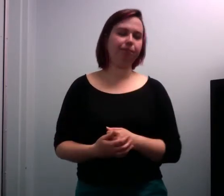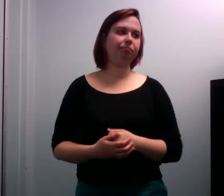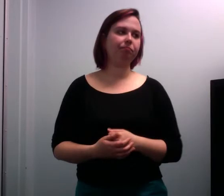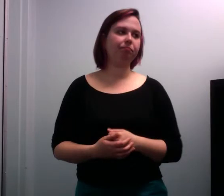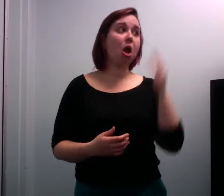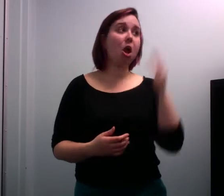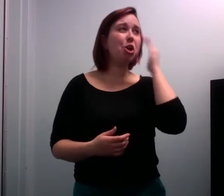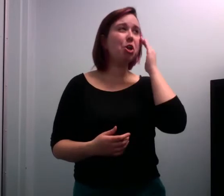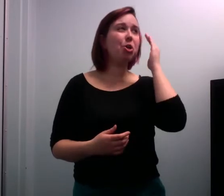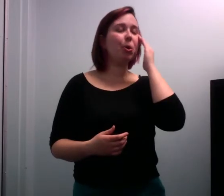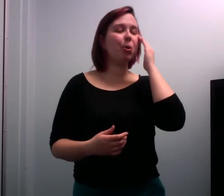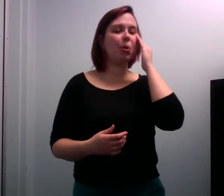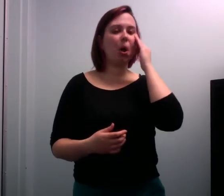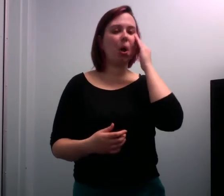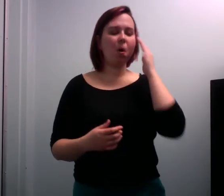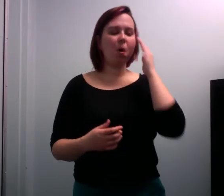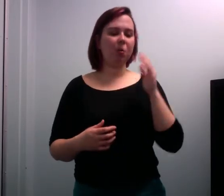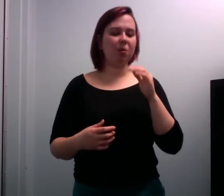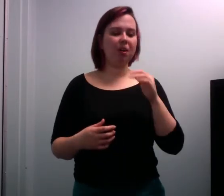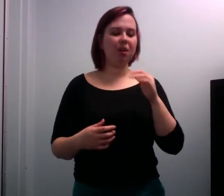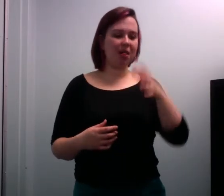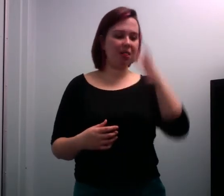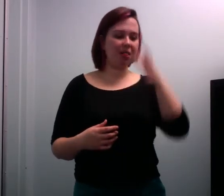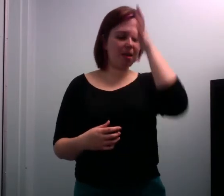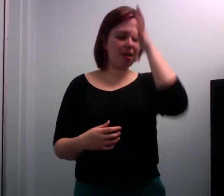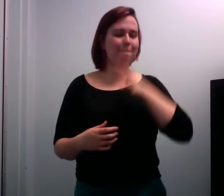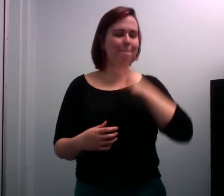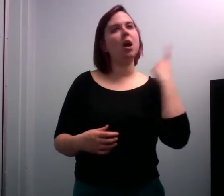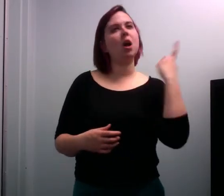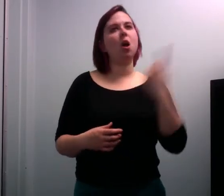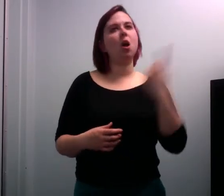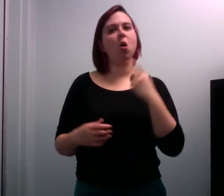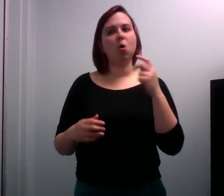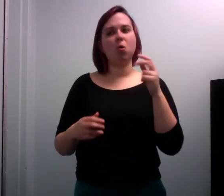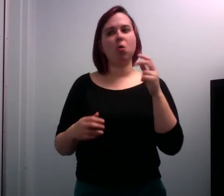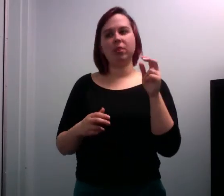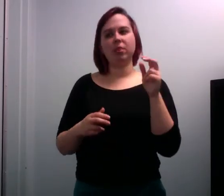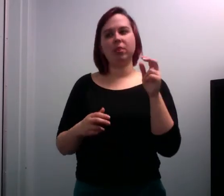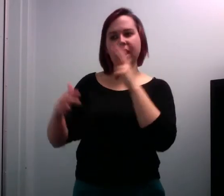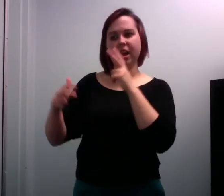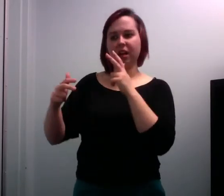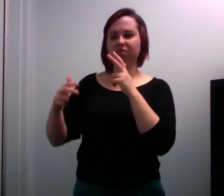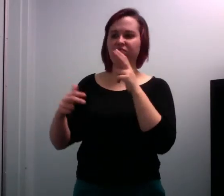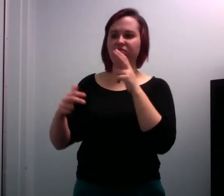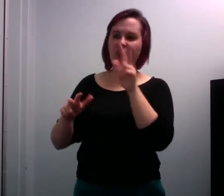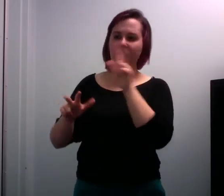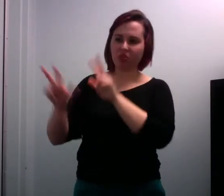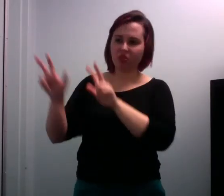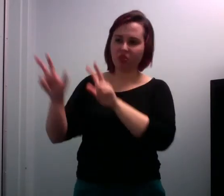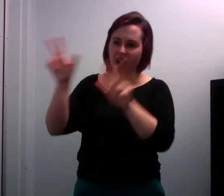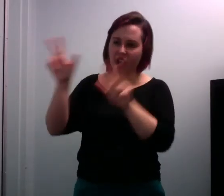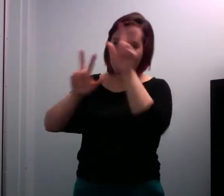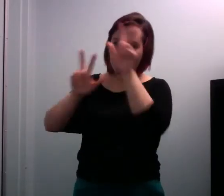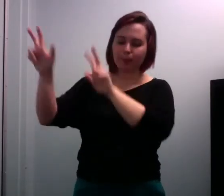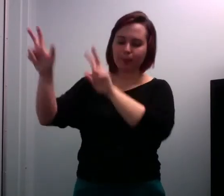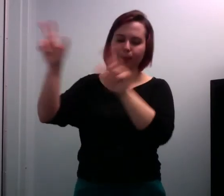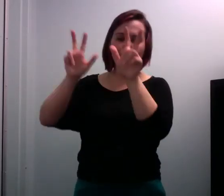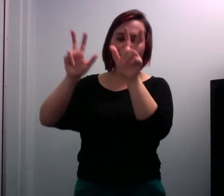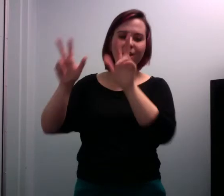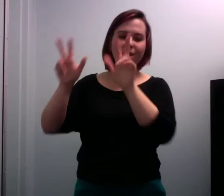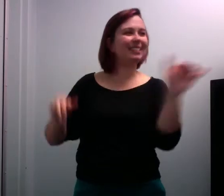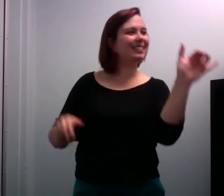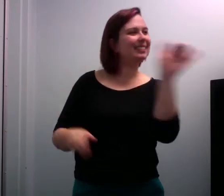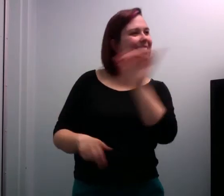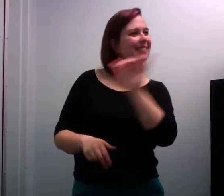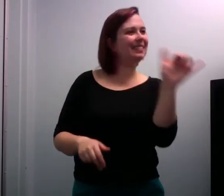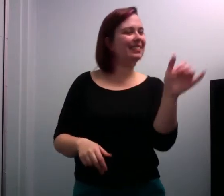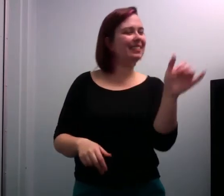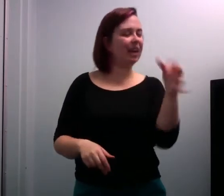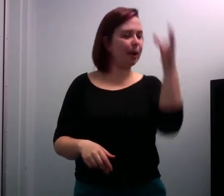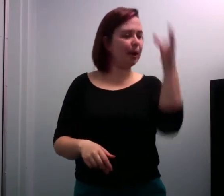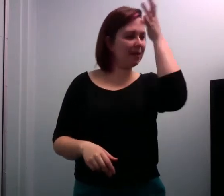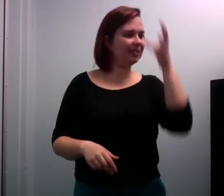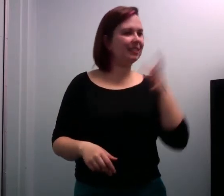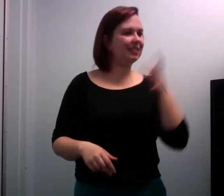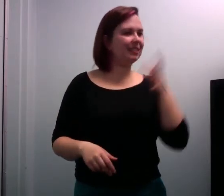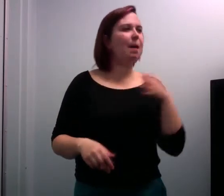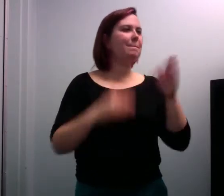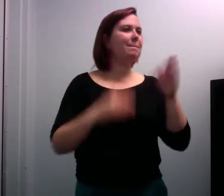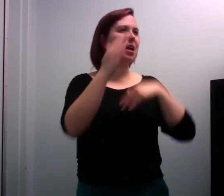a beautiful cathedral. But his inner experience was quite different. We do have the power to affect